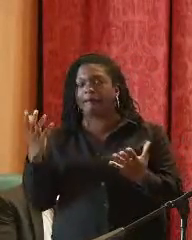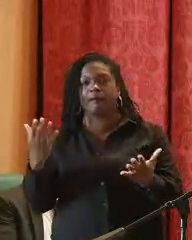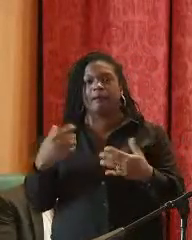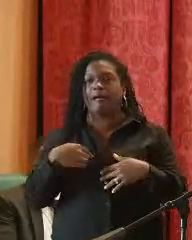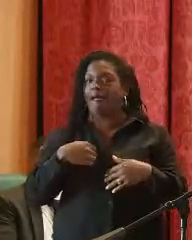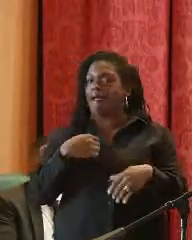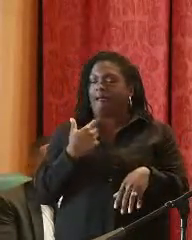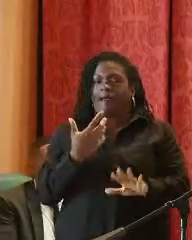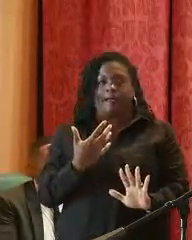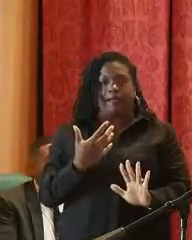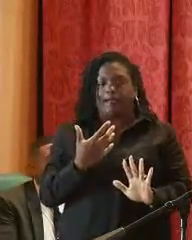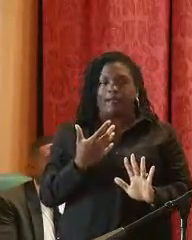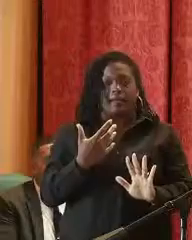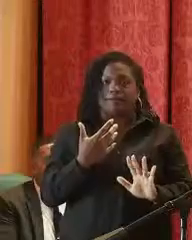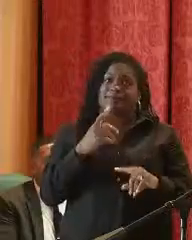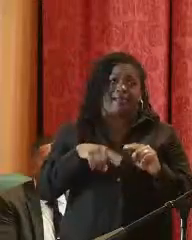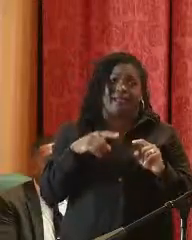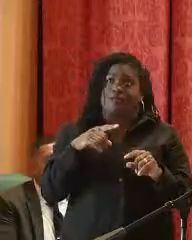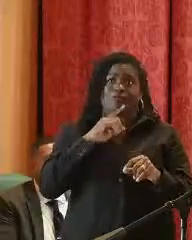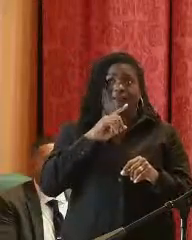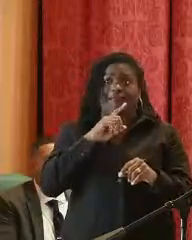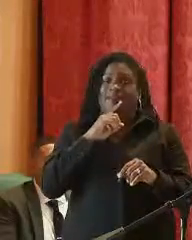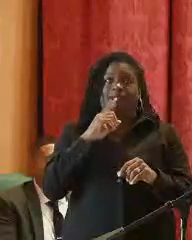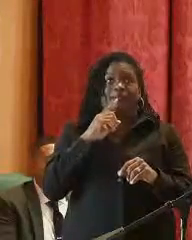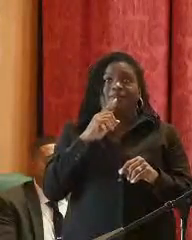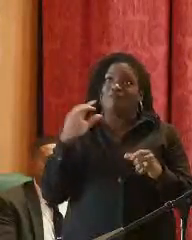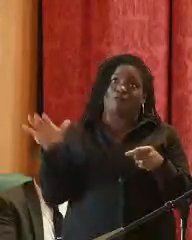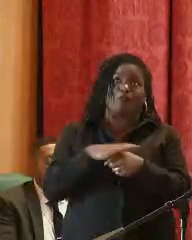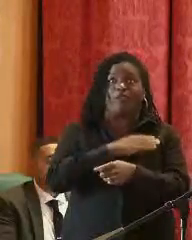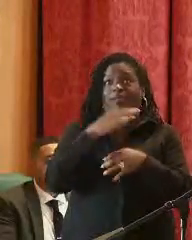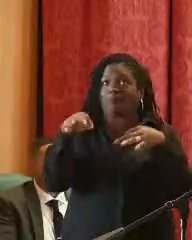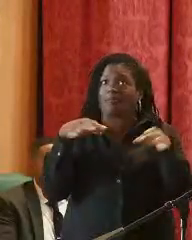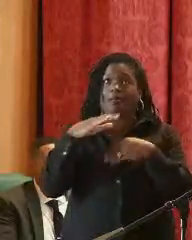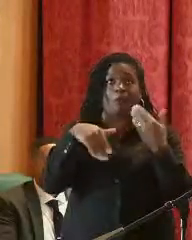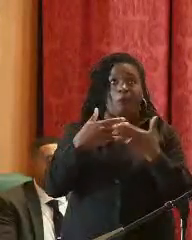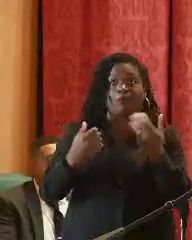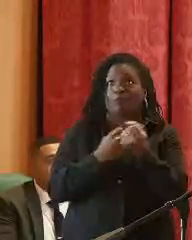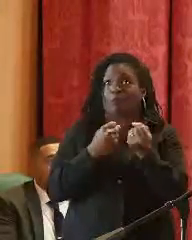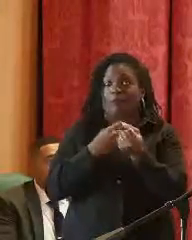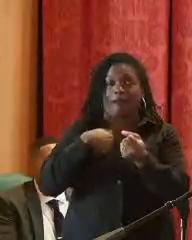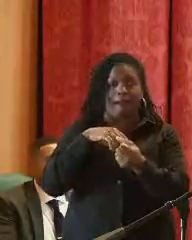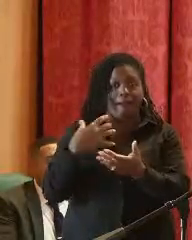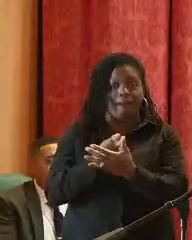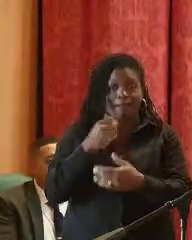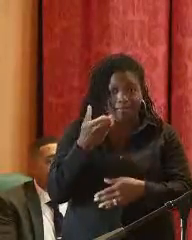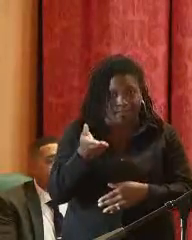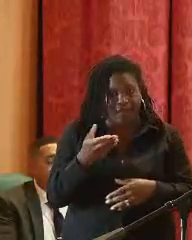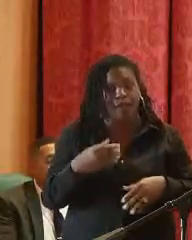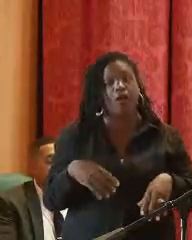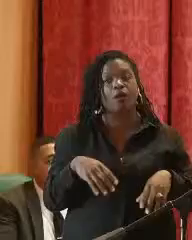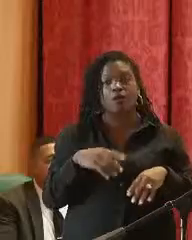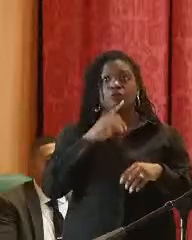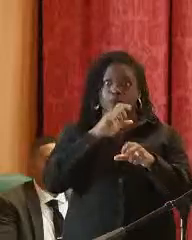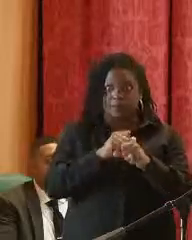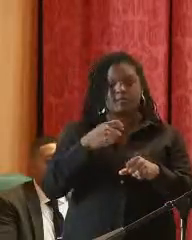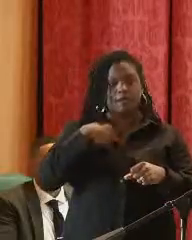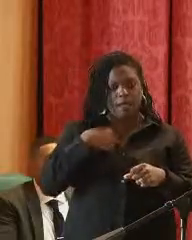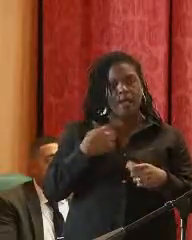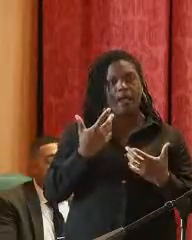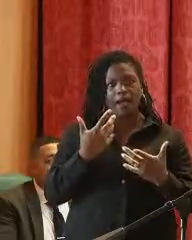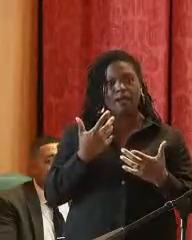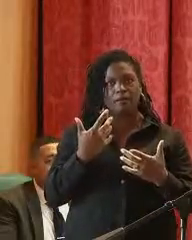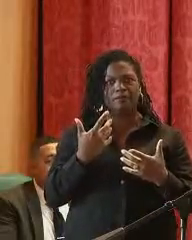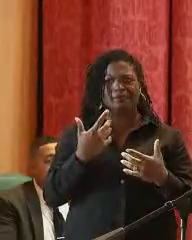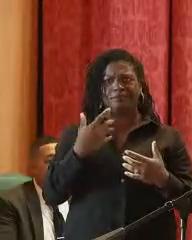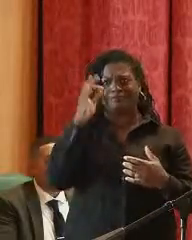there. I was probably not qualified to do the job that I did, but with so much support, I was able to do